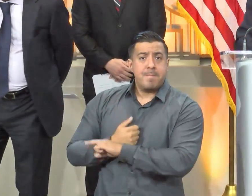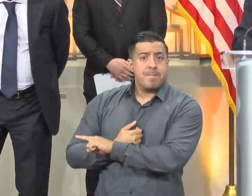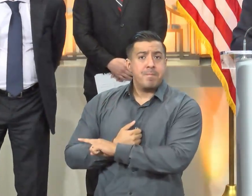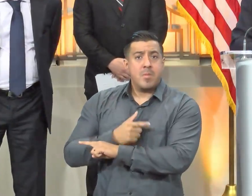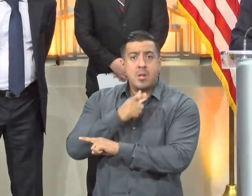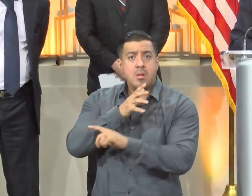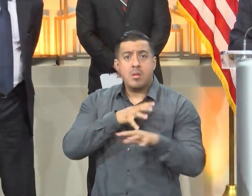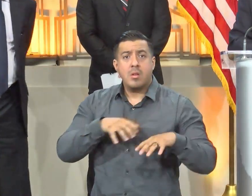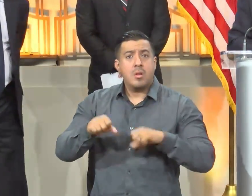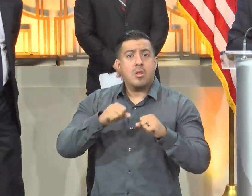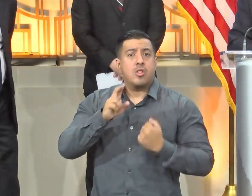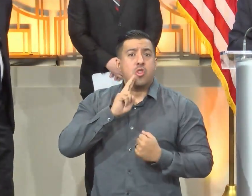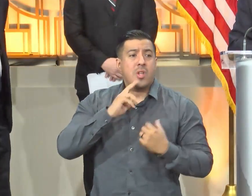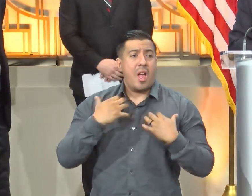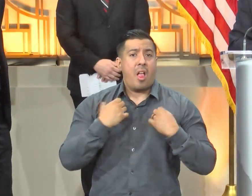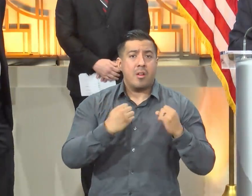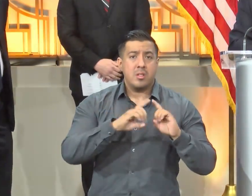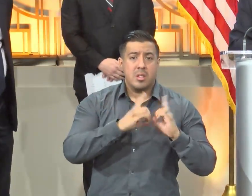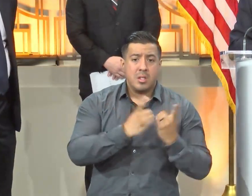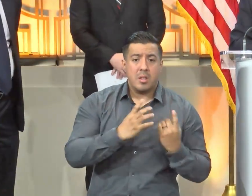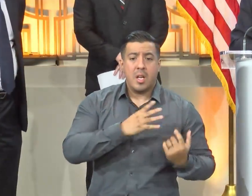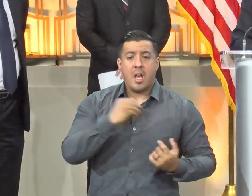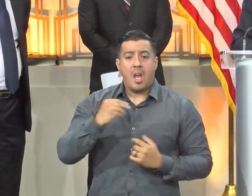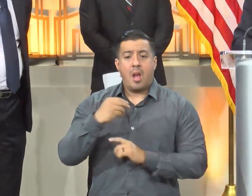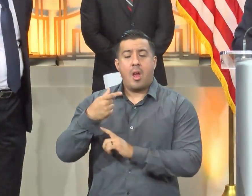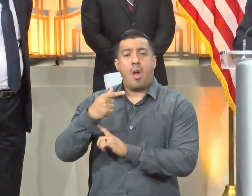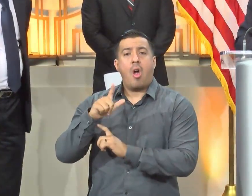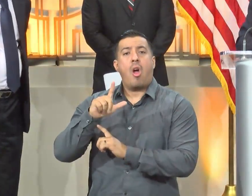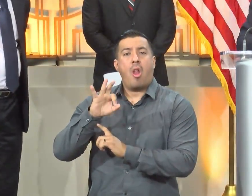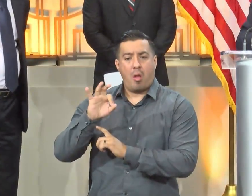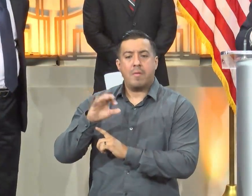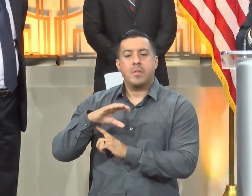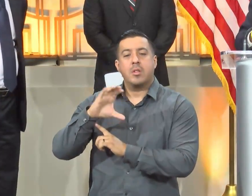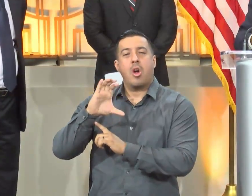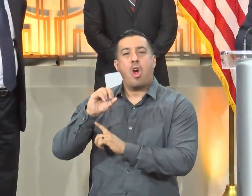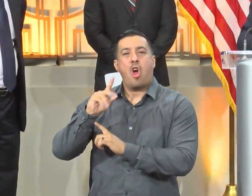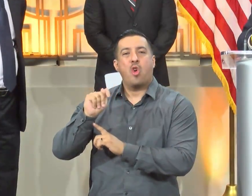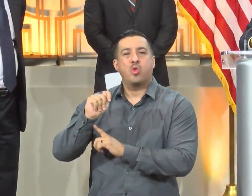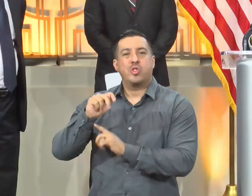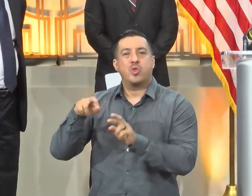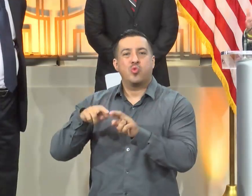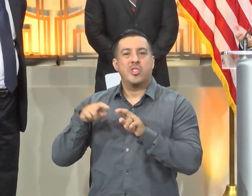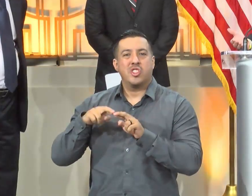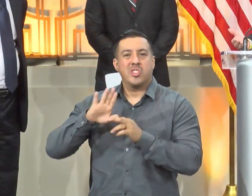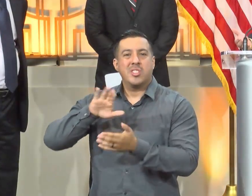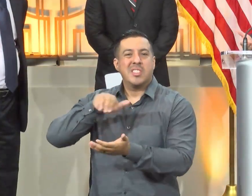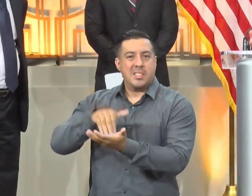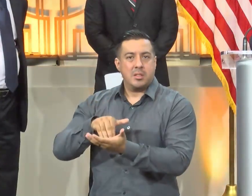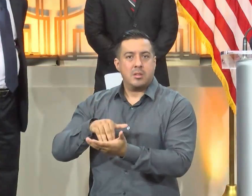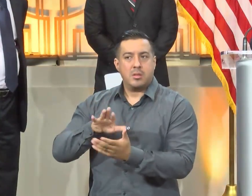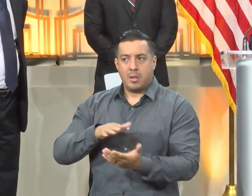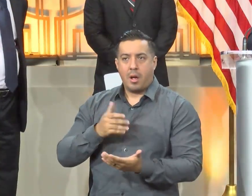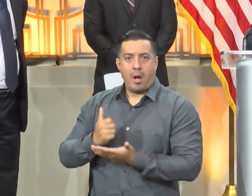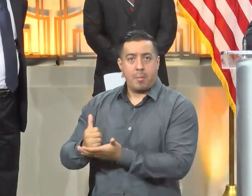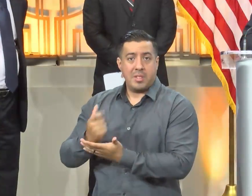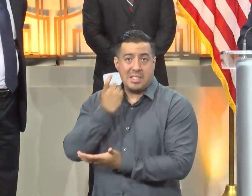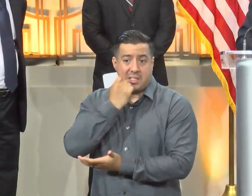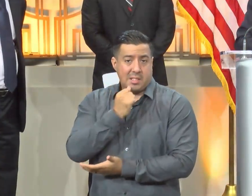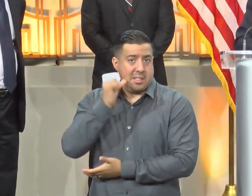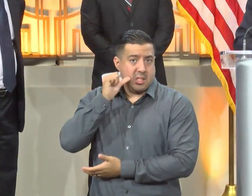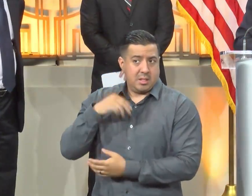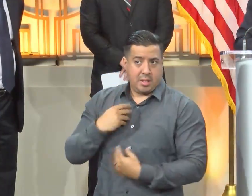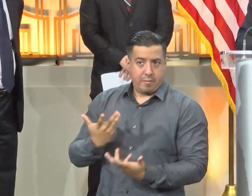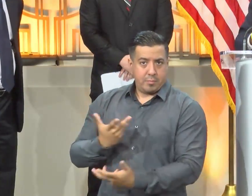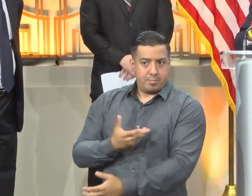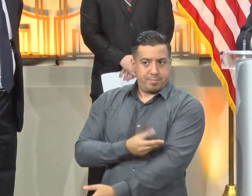by the Houston Health Department and the Gulf Coast Regional Blood Center. And I will tell you, I gave blood just yesterday, actually. And